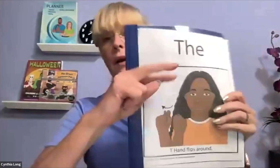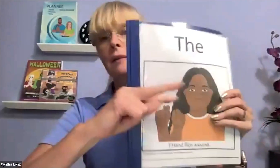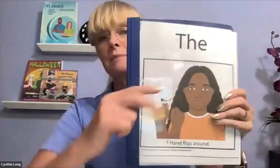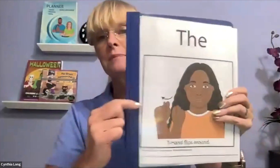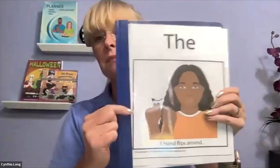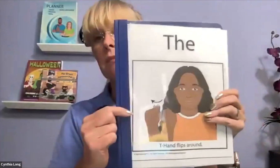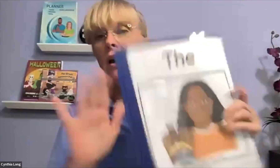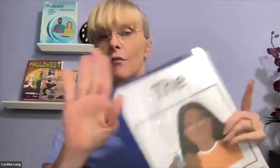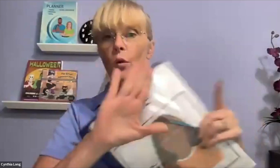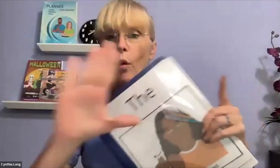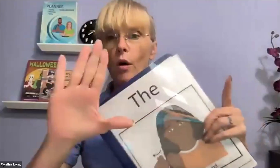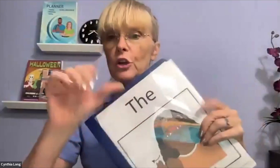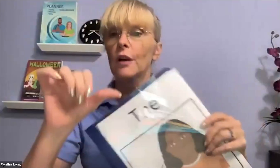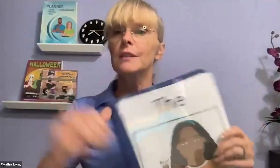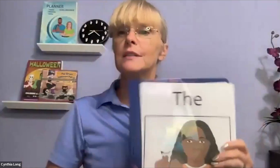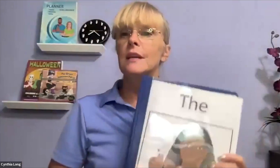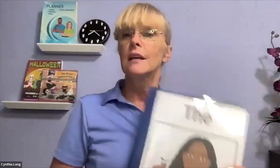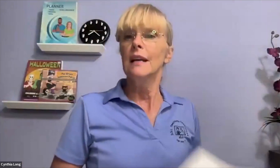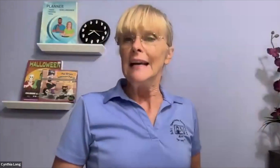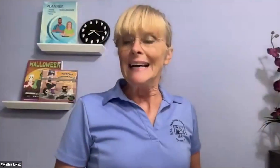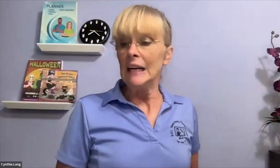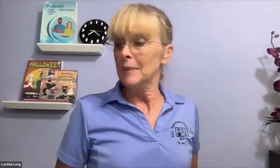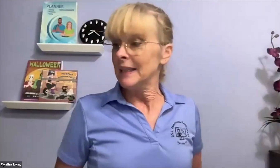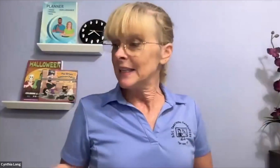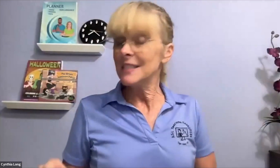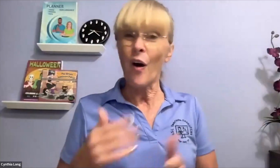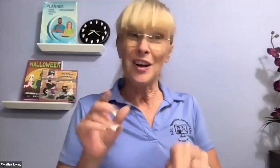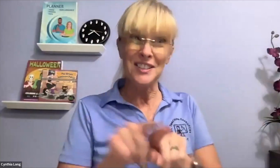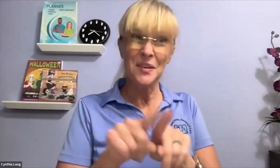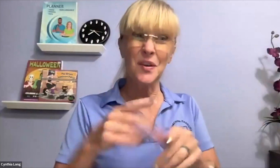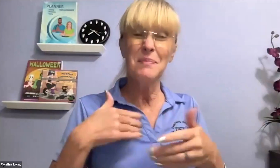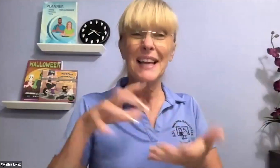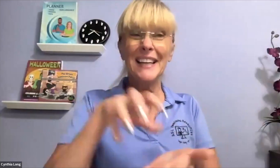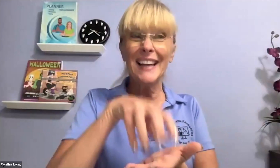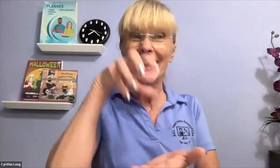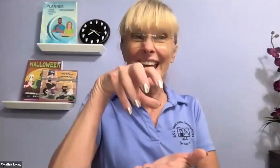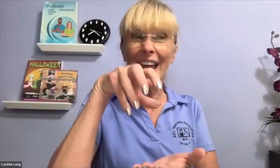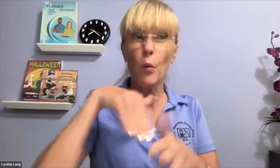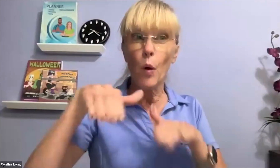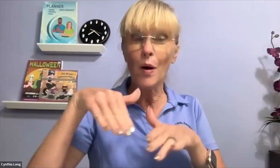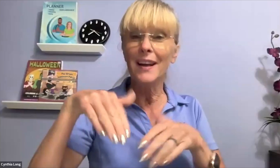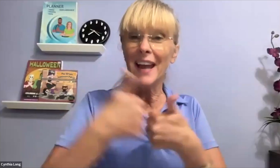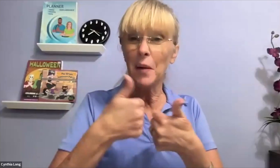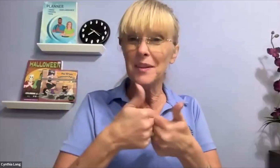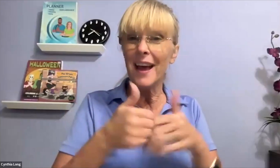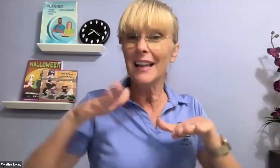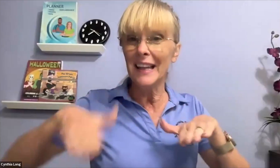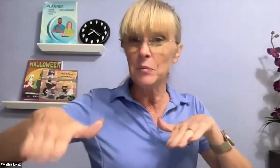vocabulary, for wall charts. And these also, we played like the cake walk game with that, laid them